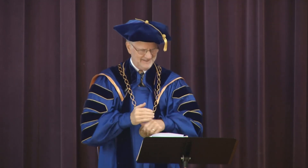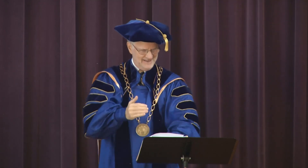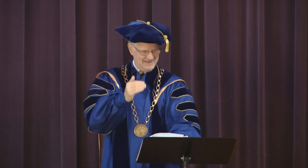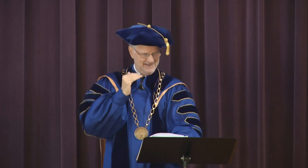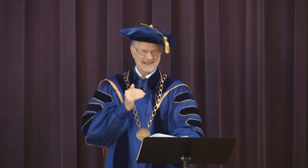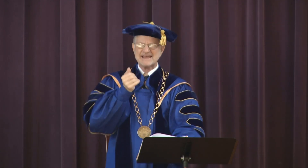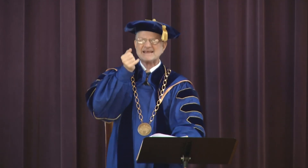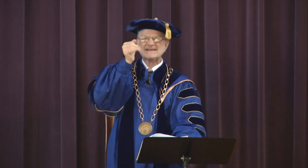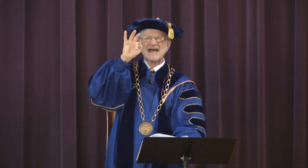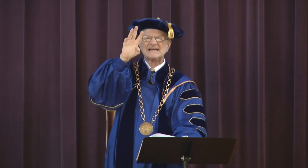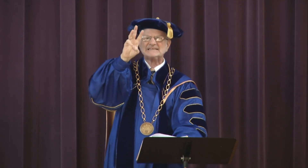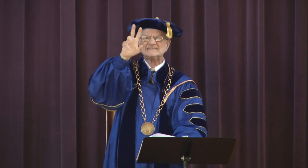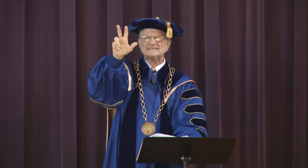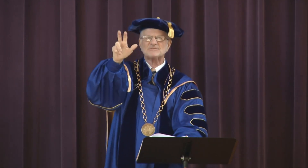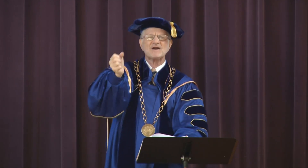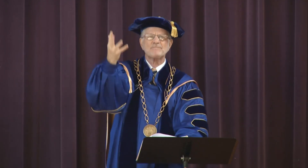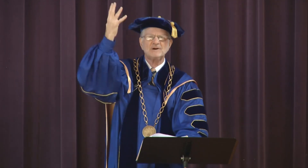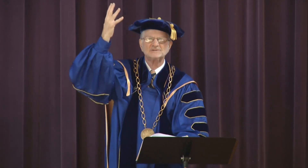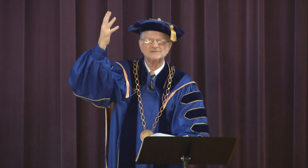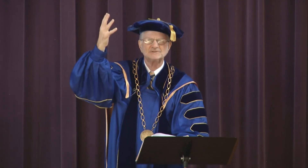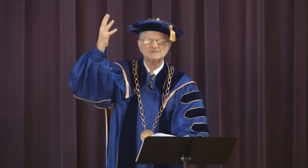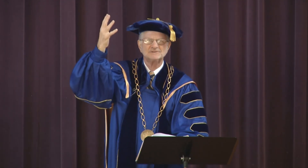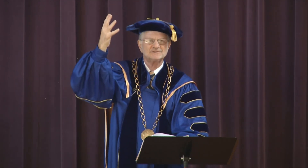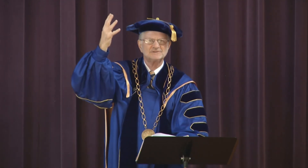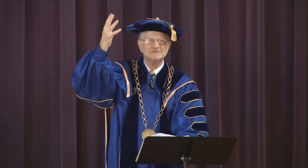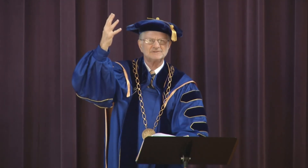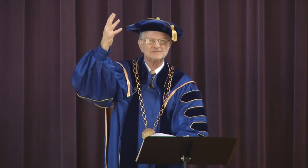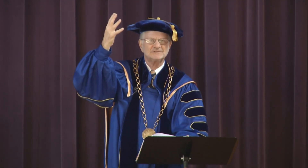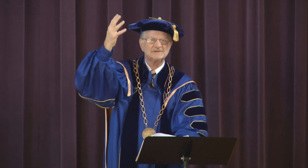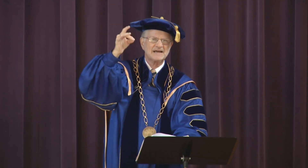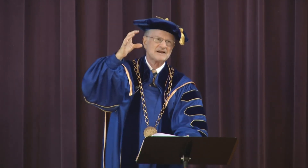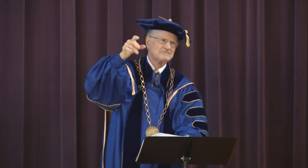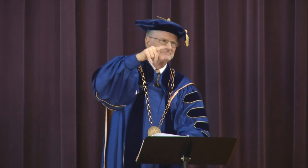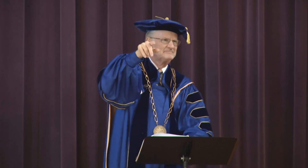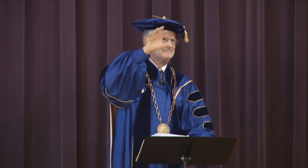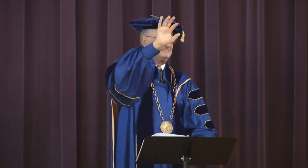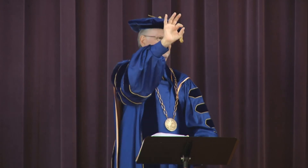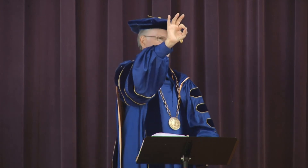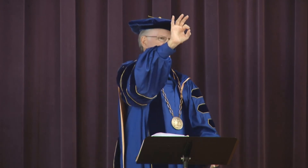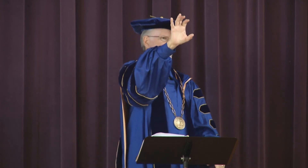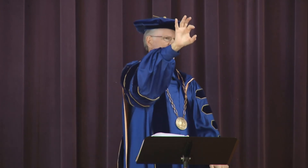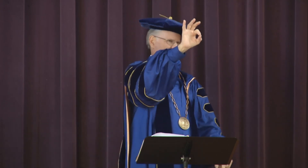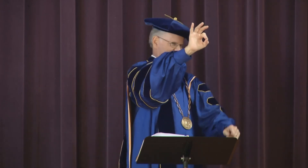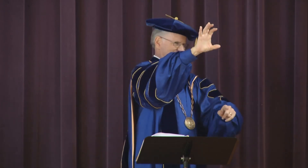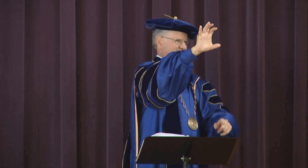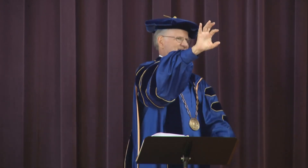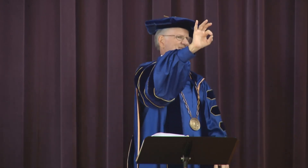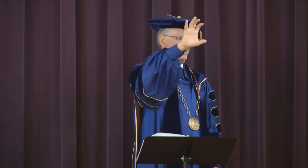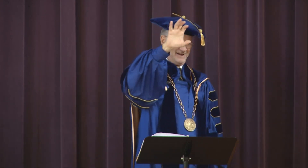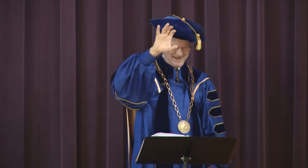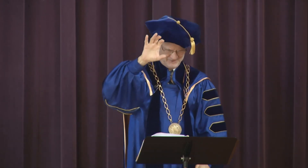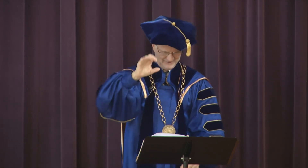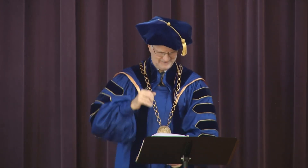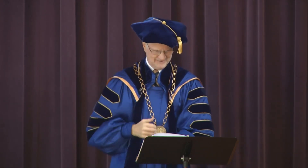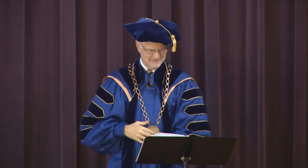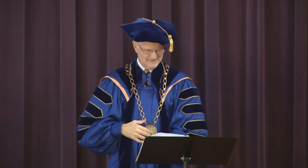clothes? So in 1963, any guesses as to the cost for a student to come here? Someone is saying $900.